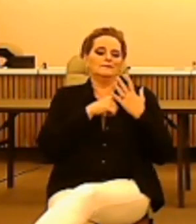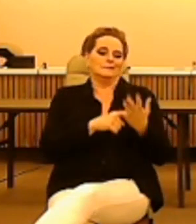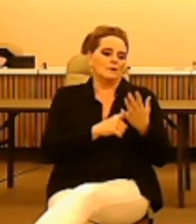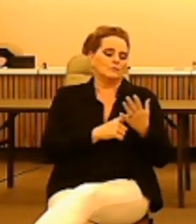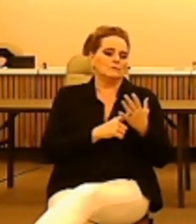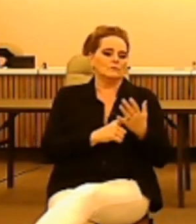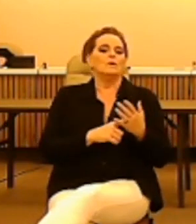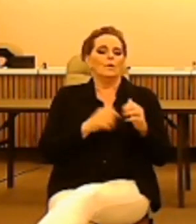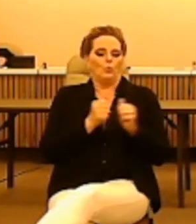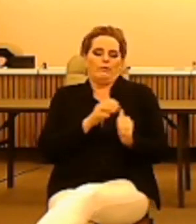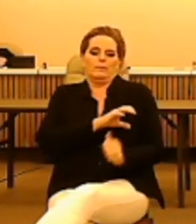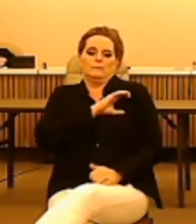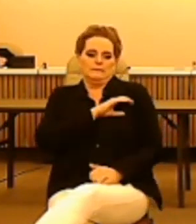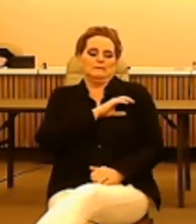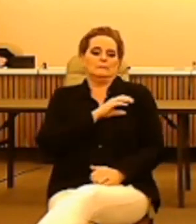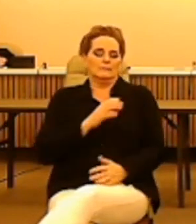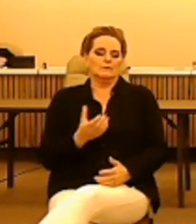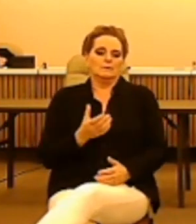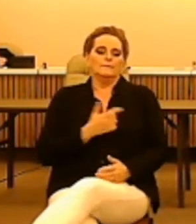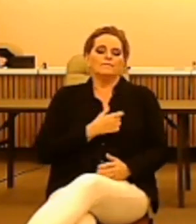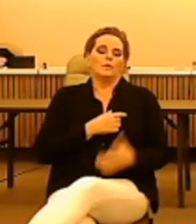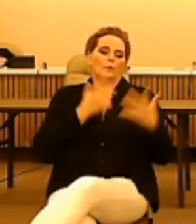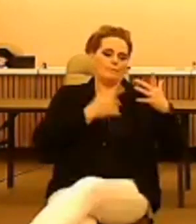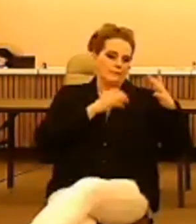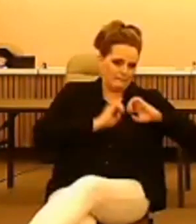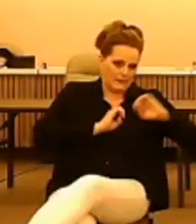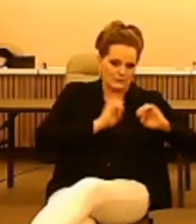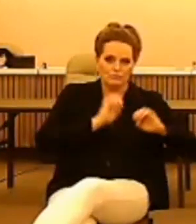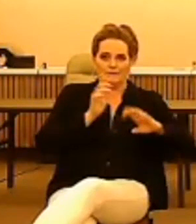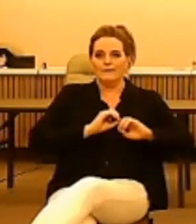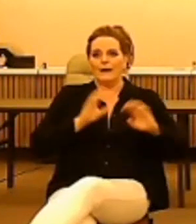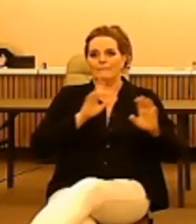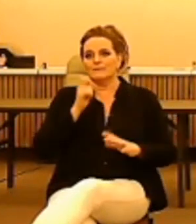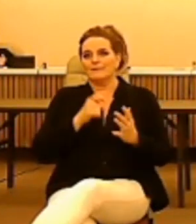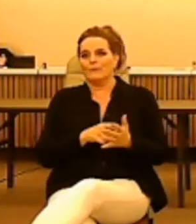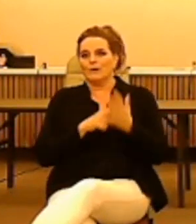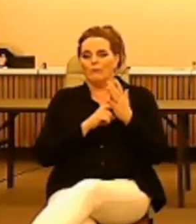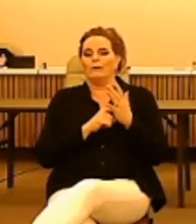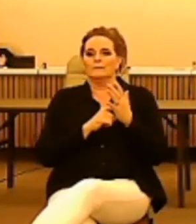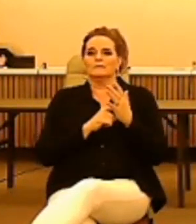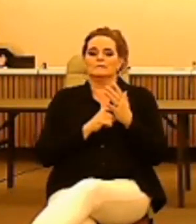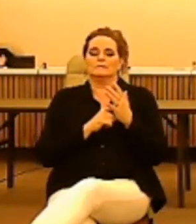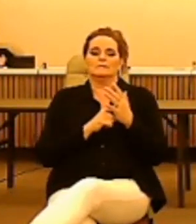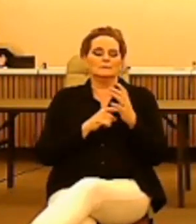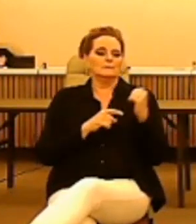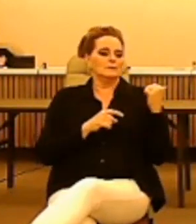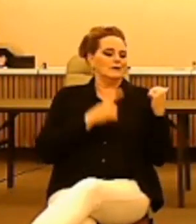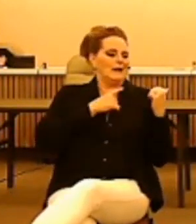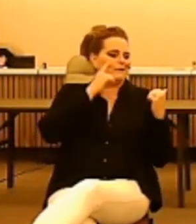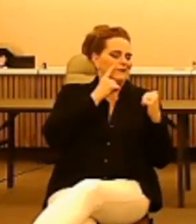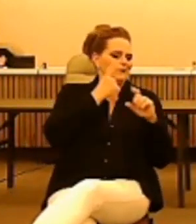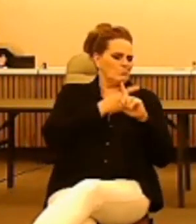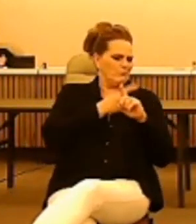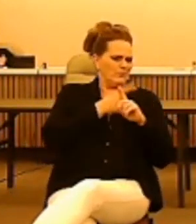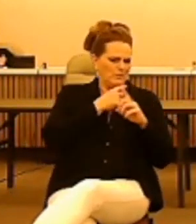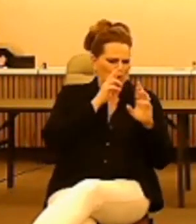the sheriff office for the evaluation, because obviously that requires them coming back to us. I think there's a monthly report built